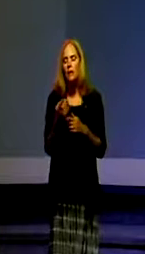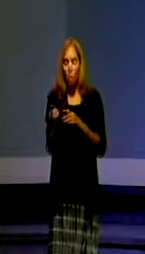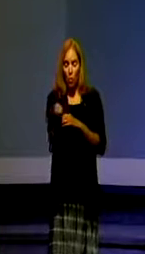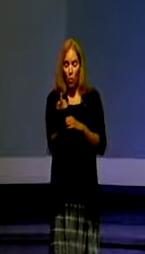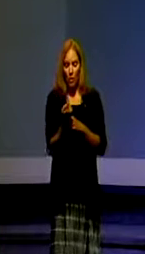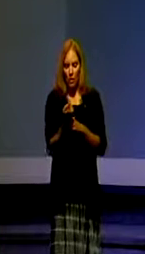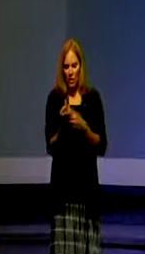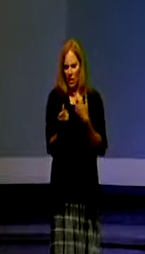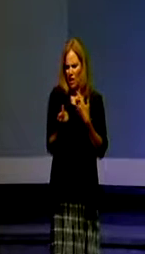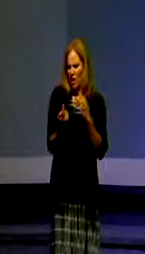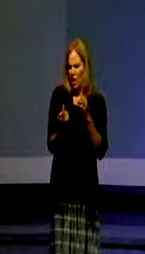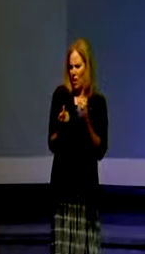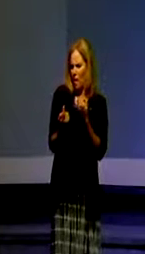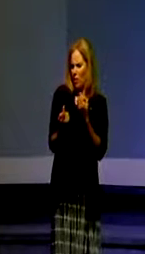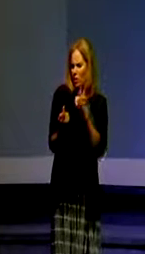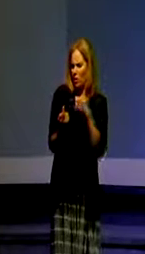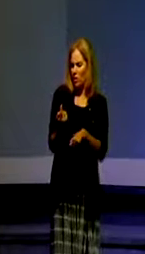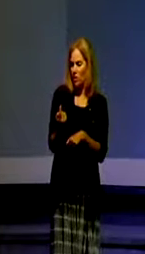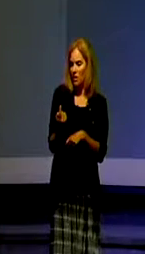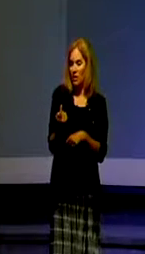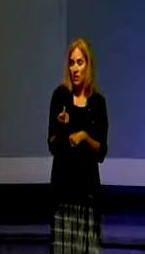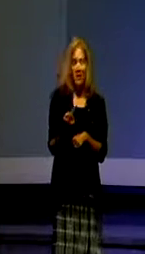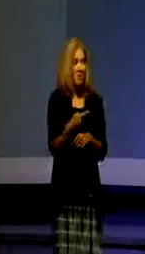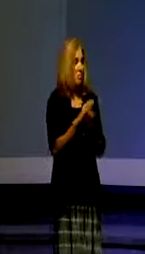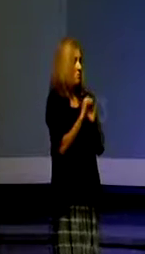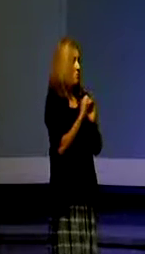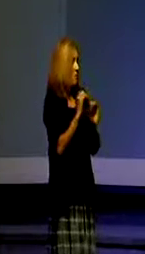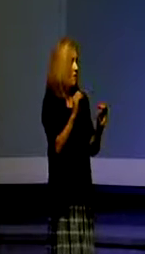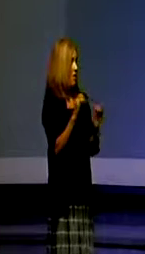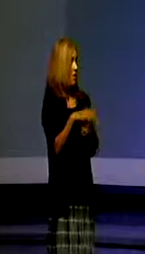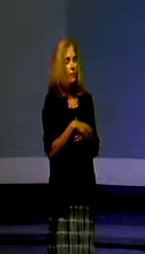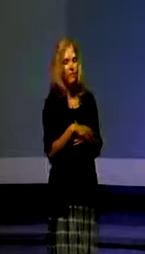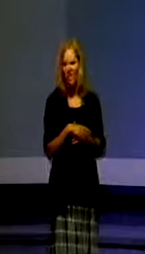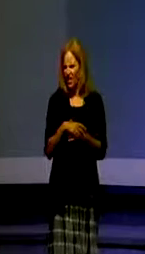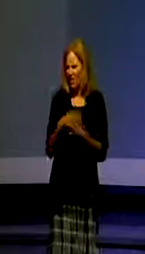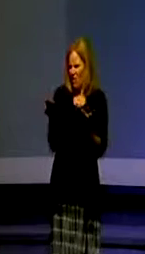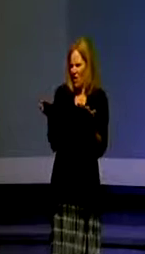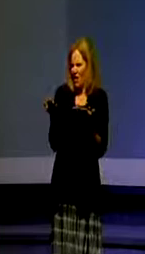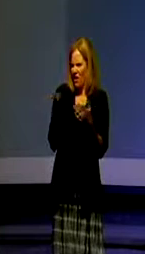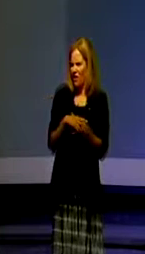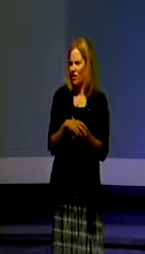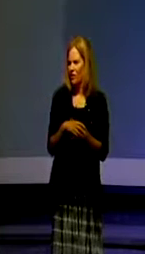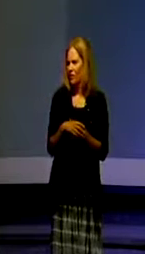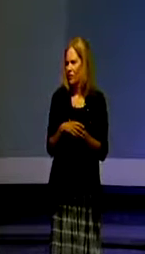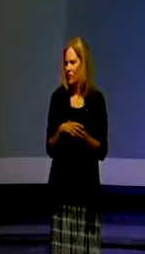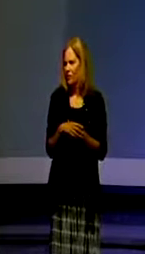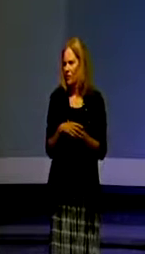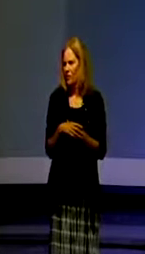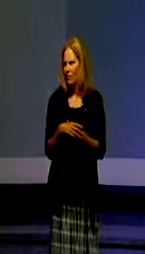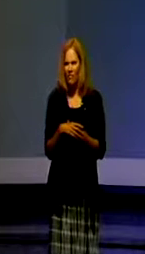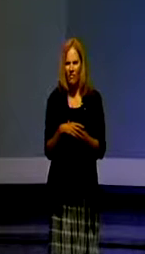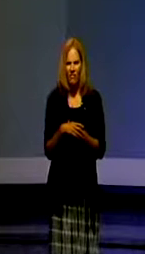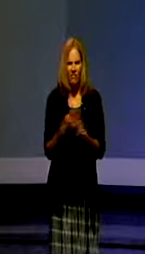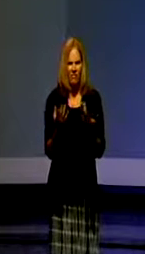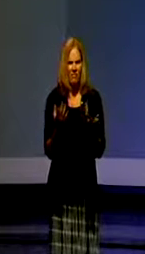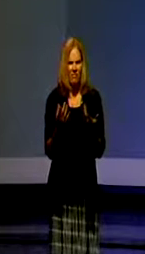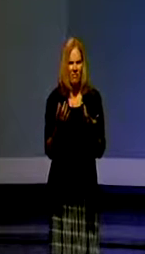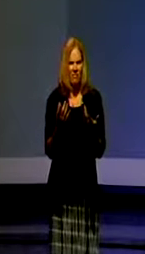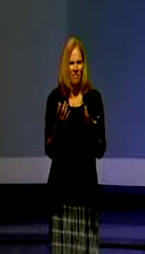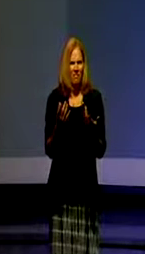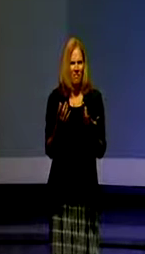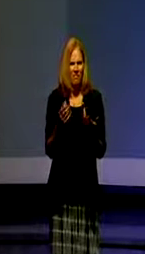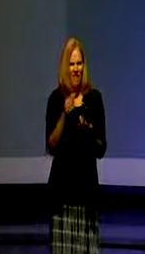says, "How much is it going to be?" And he says, "Nothing." And she says, "What? Yeah, what? That wasn't what it